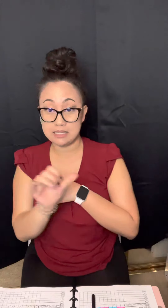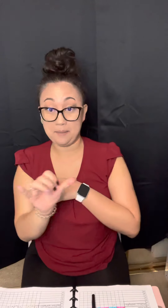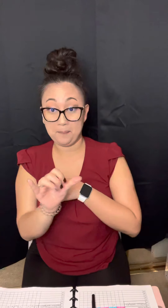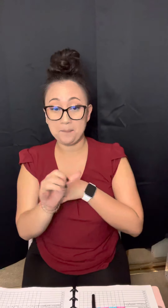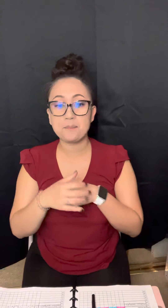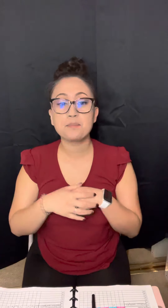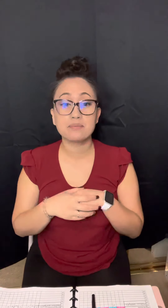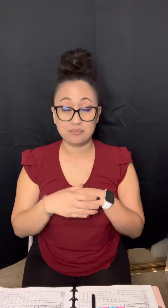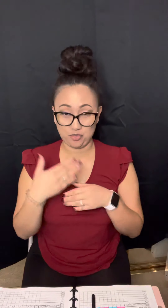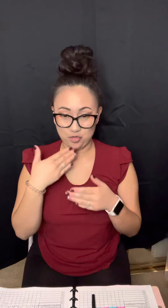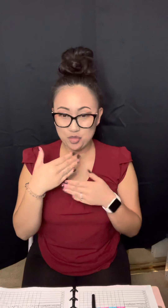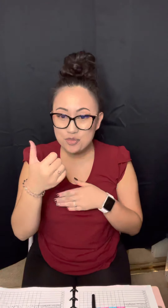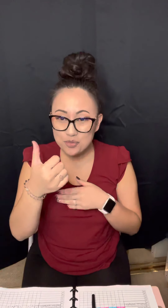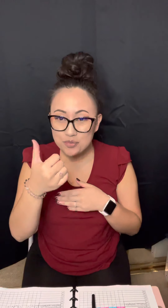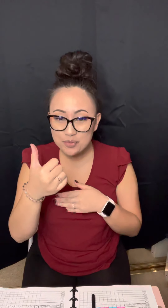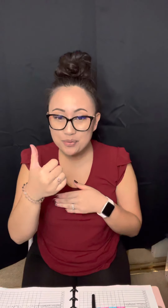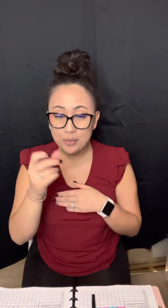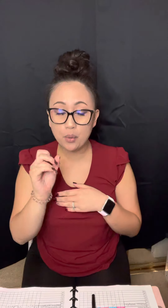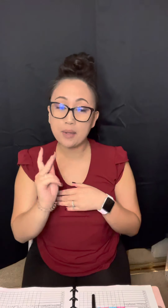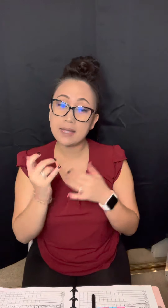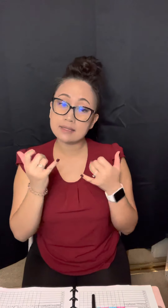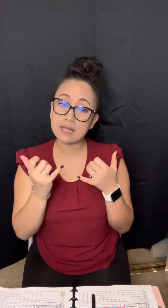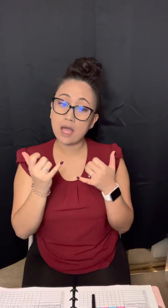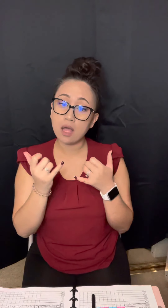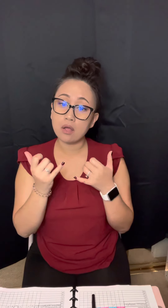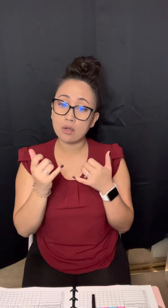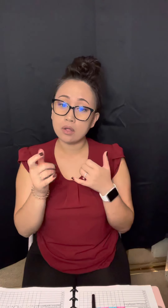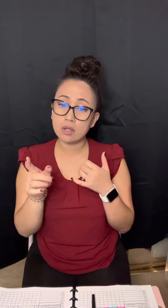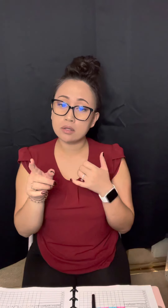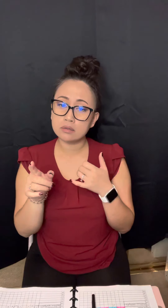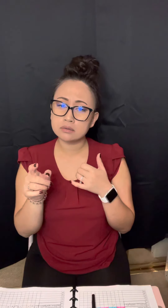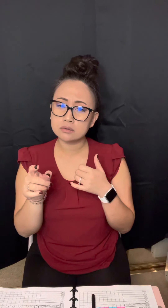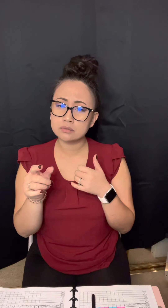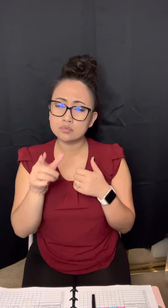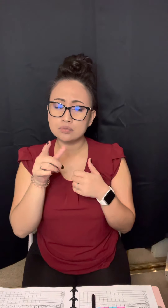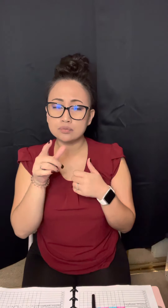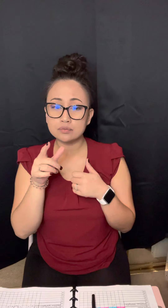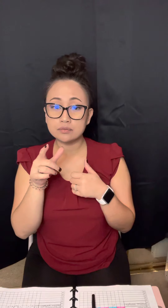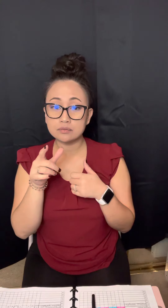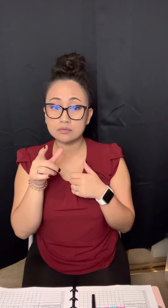Okay, who knows a word that means opposite of come?